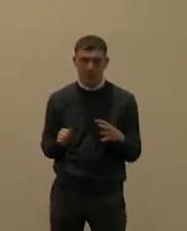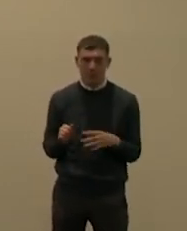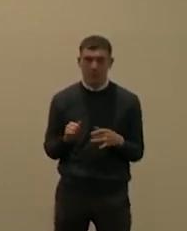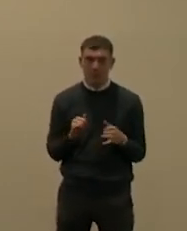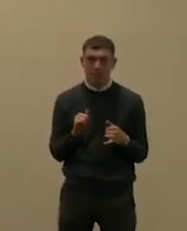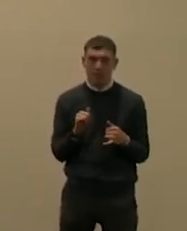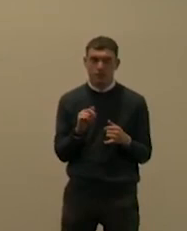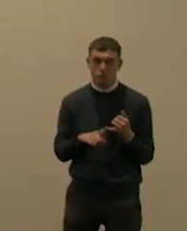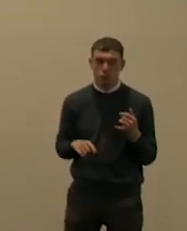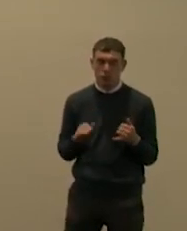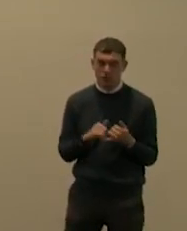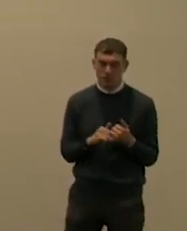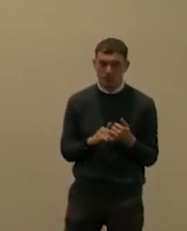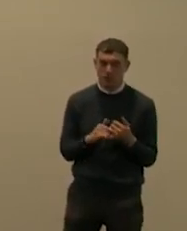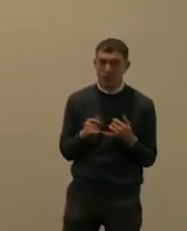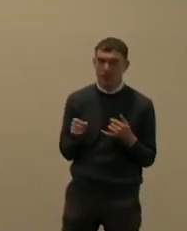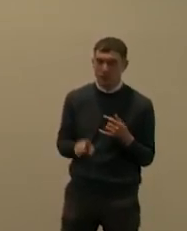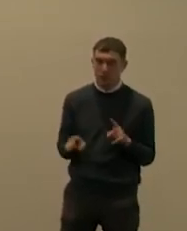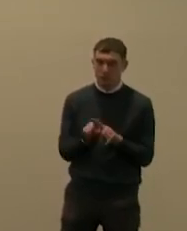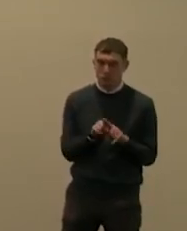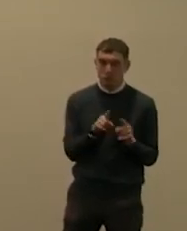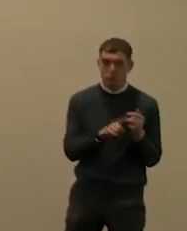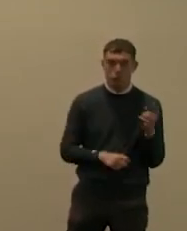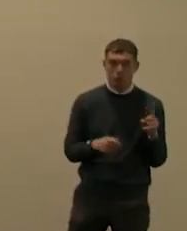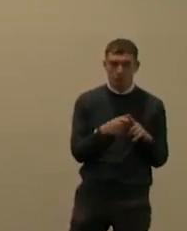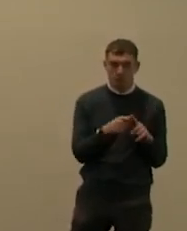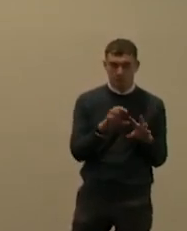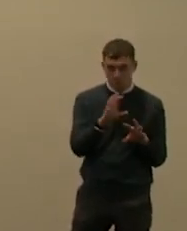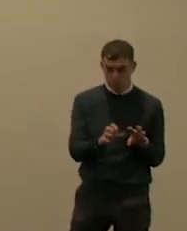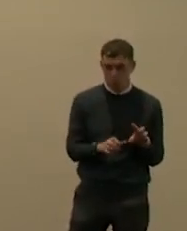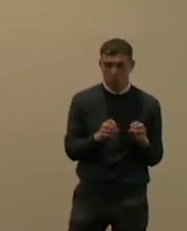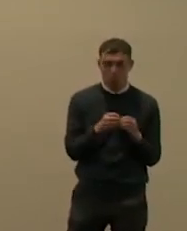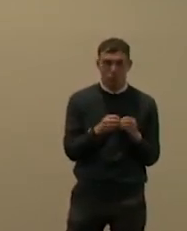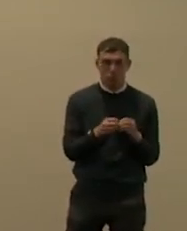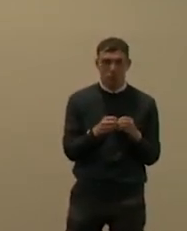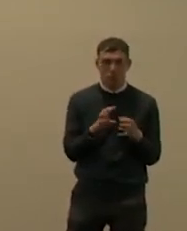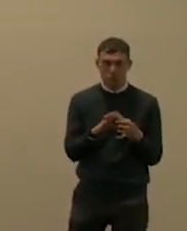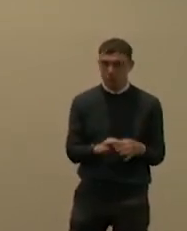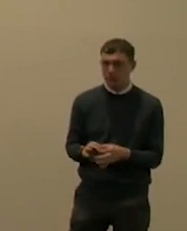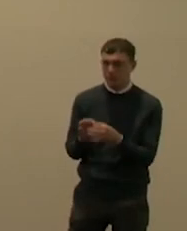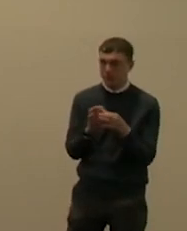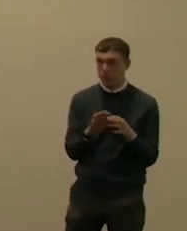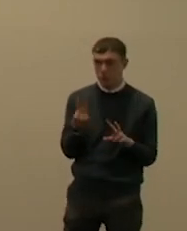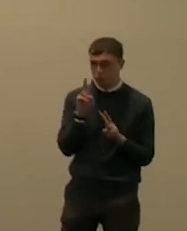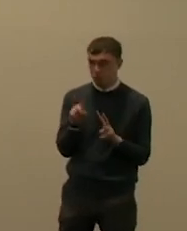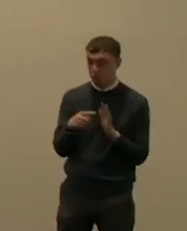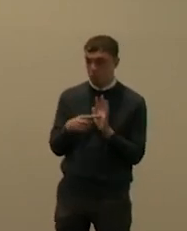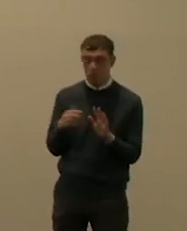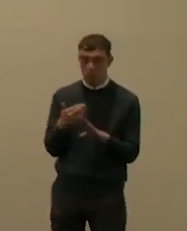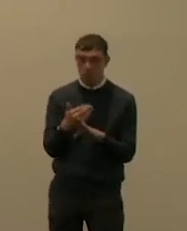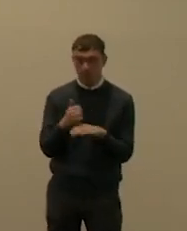my connectivity to branch offices in UK and East to S2 is available. So everything is working fine in this